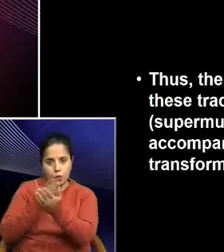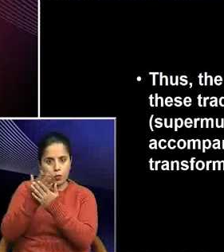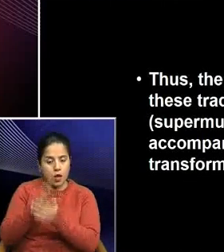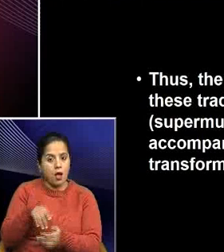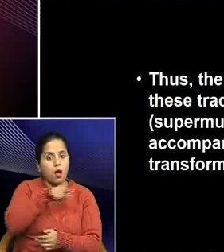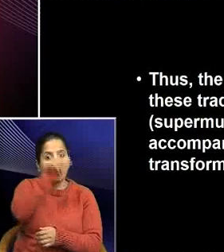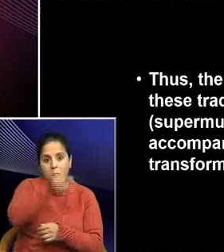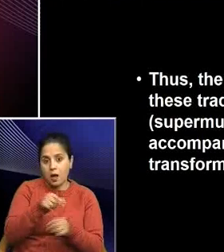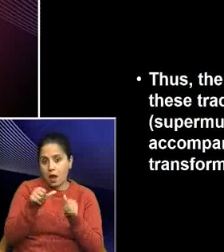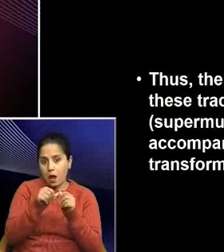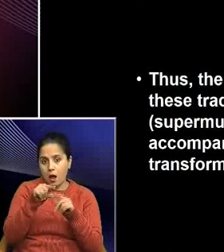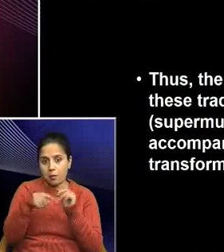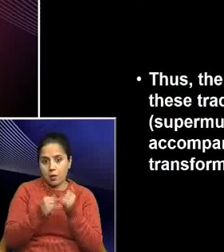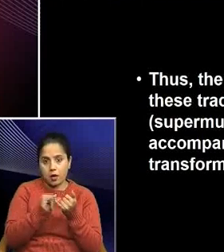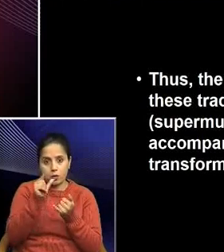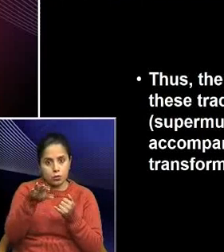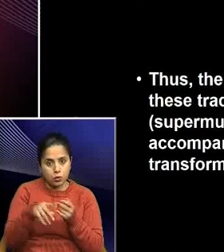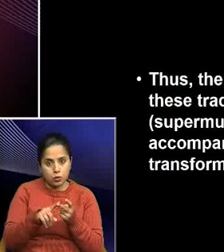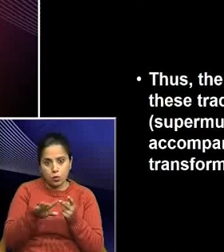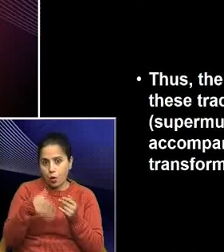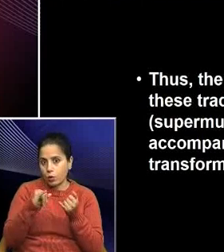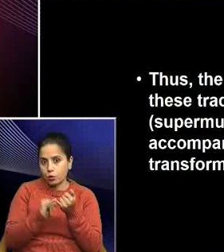aparushe or supermundane